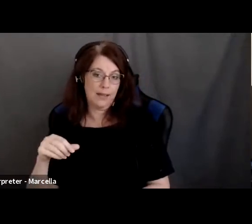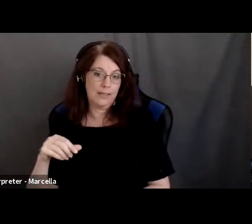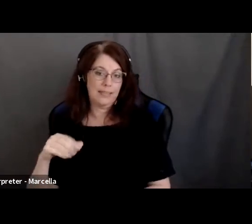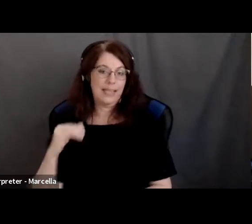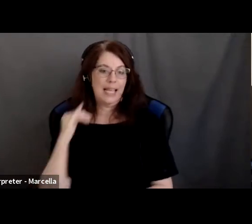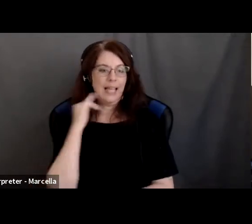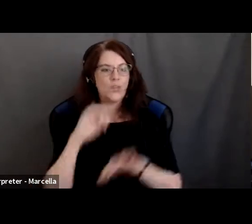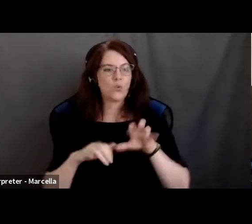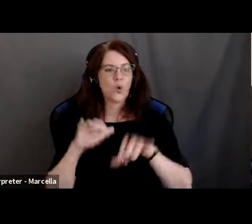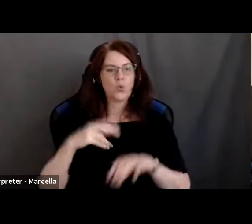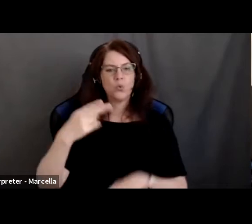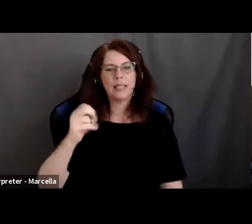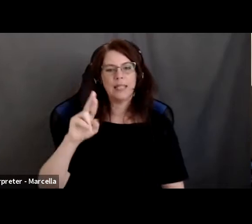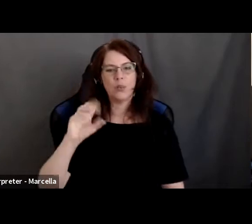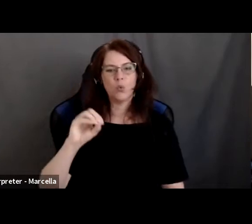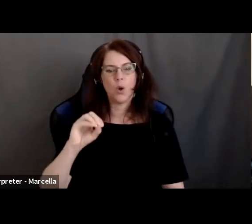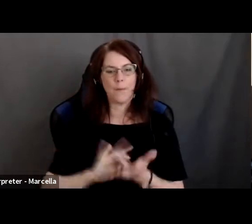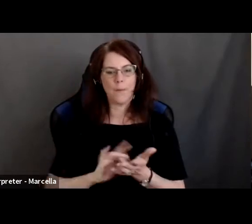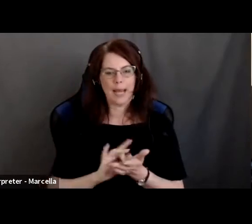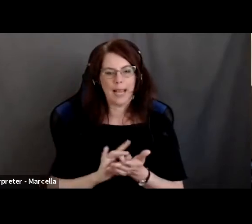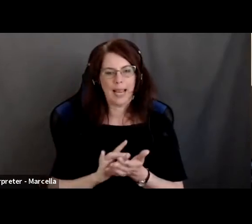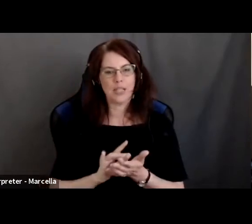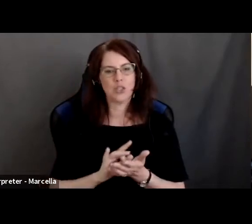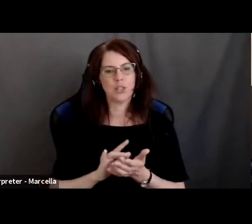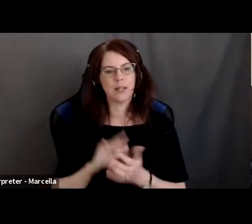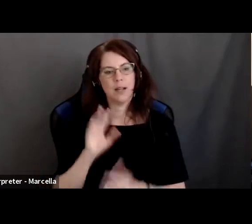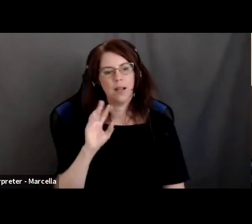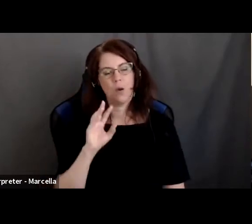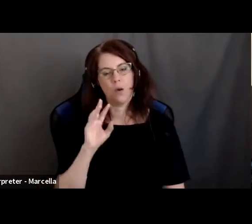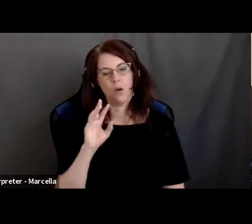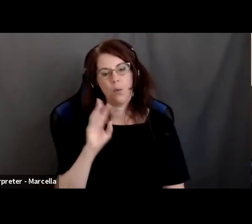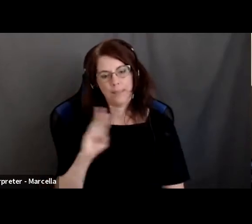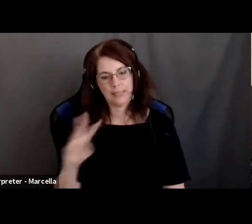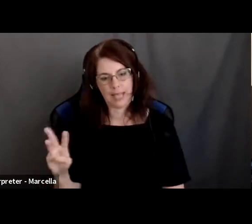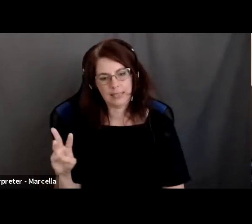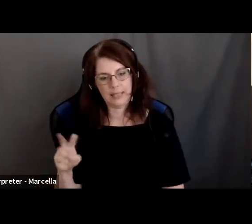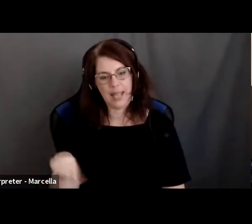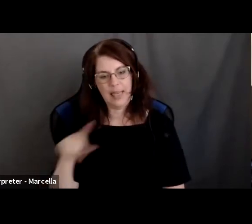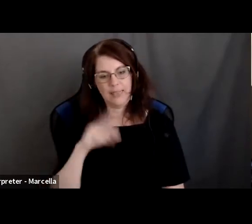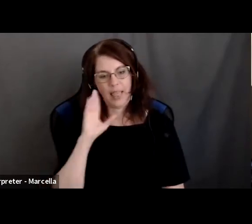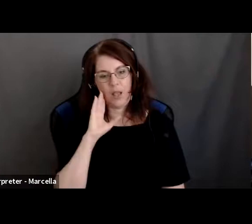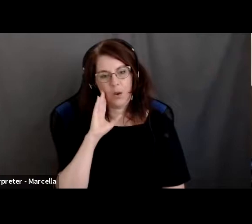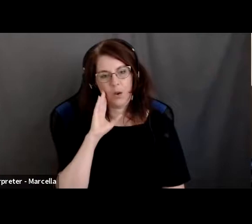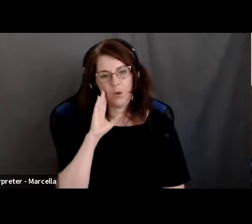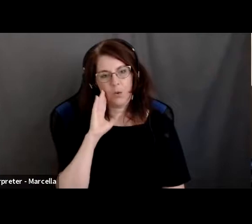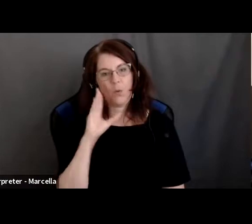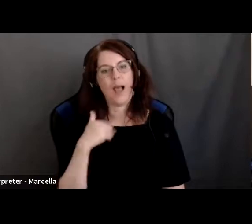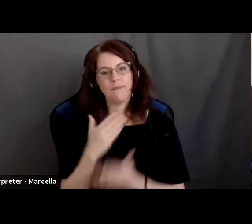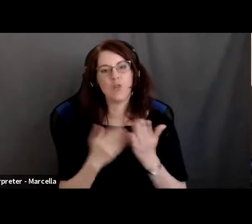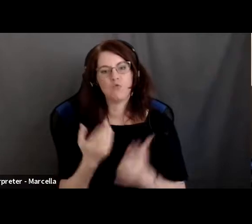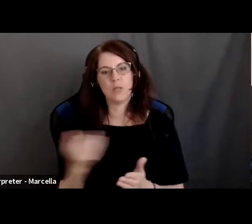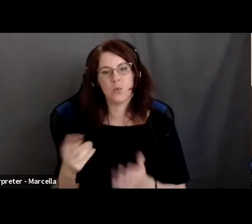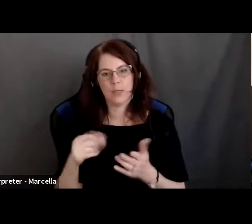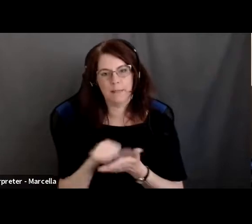the Hero medication dispenser website, there are some resource pages